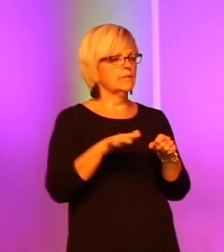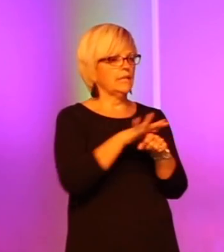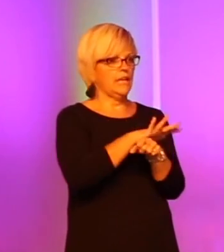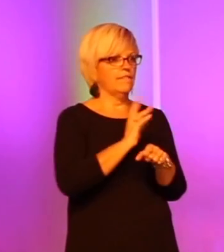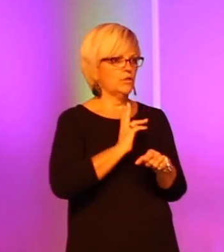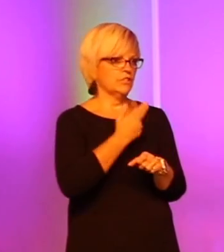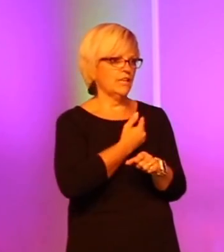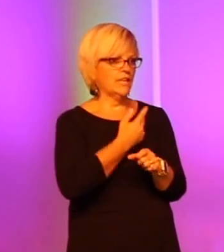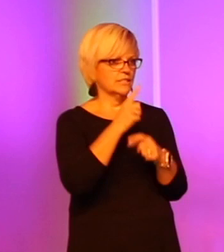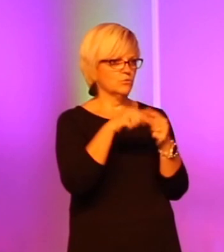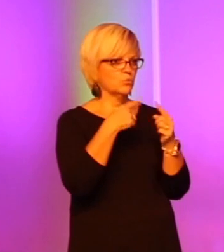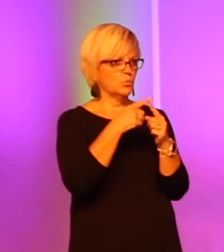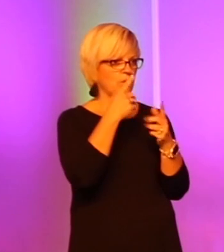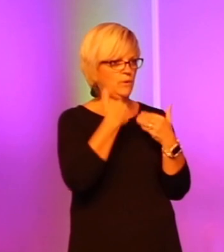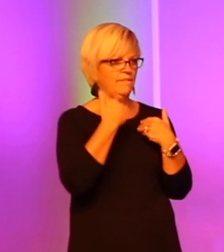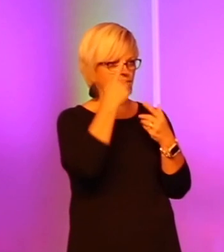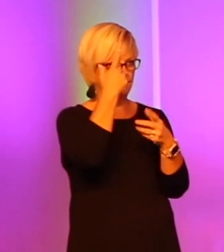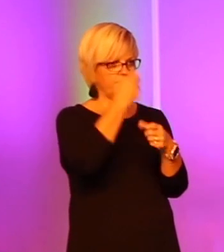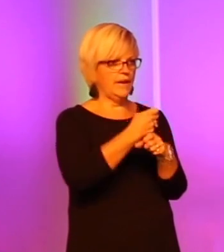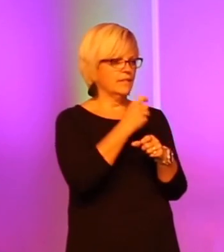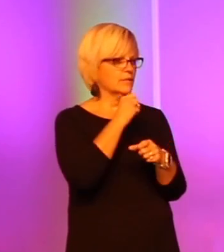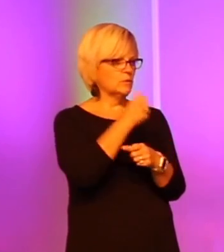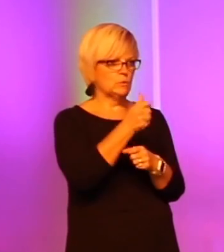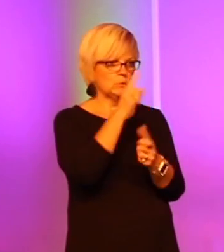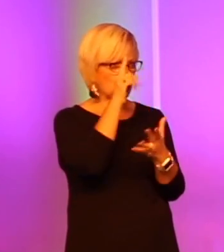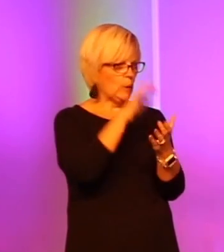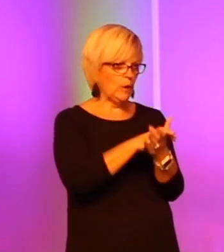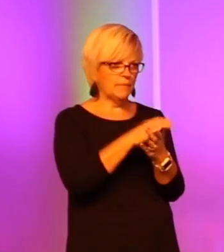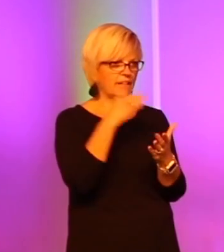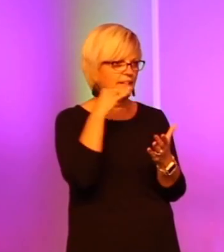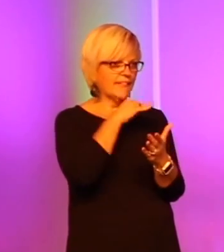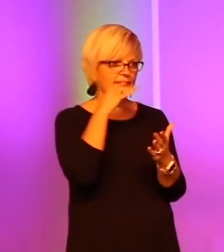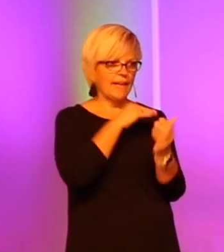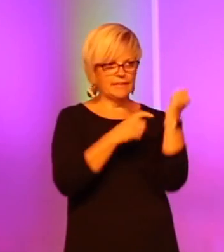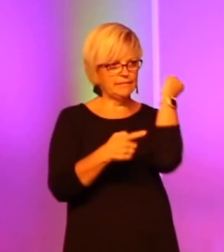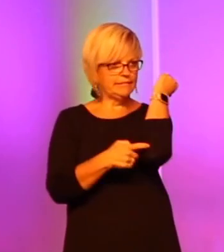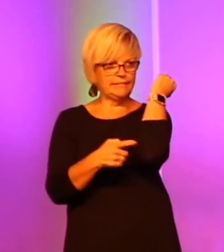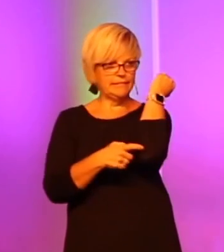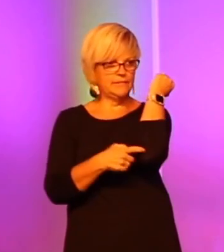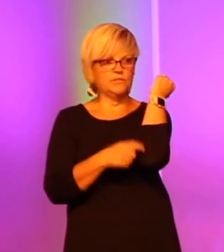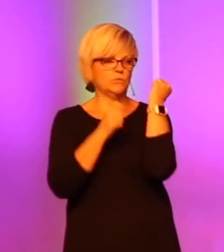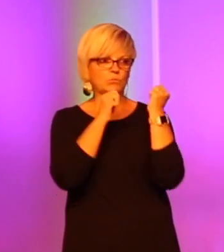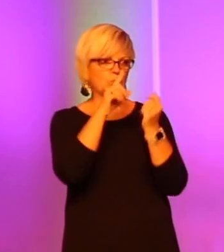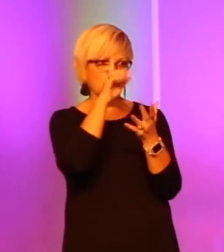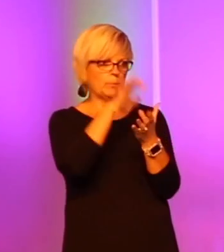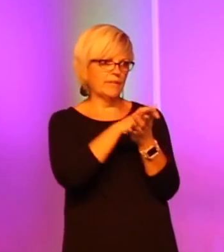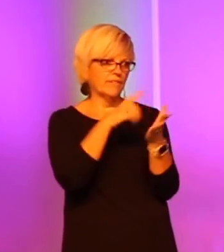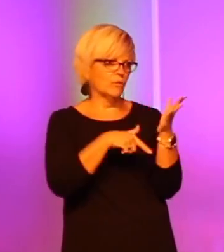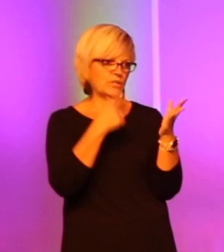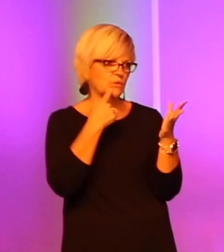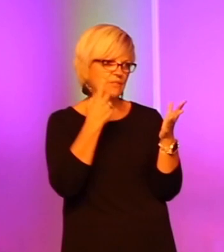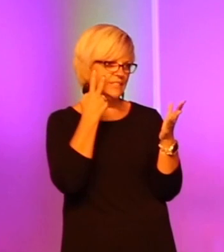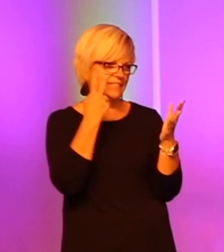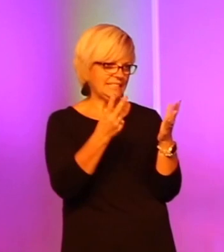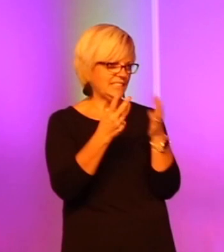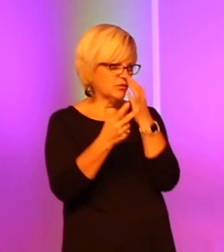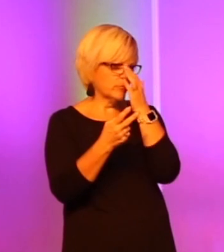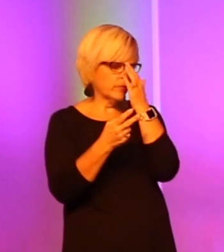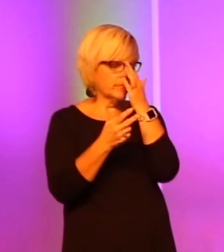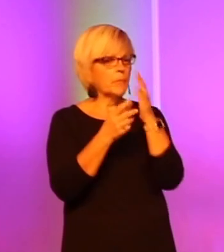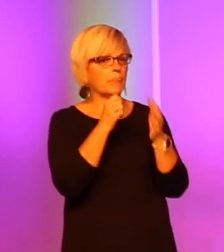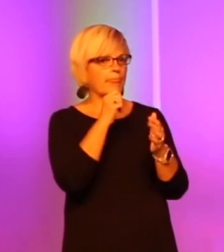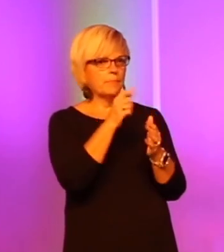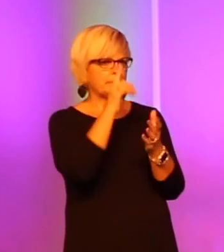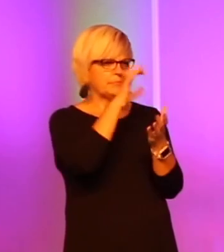faith. So don't believe the lies of temptation. Don't believe them. Don't believe what you see. It's not what it appears to be. Don't believe your